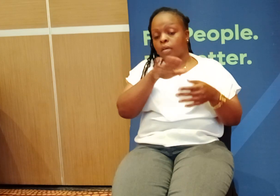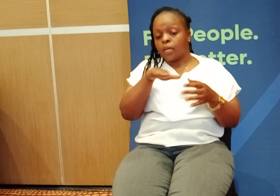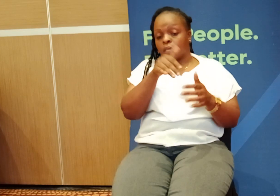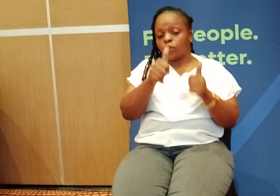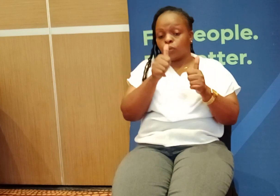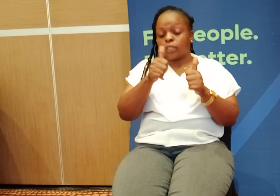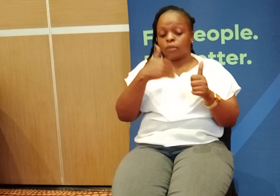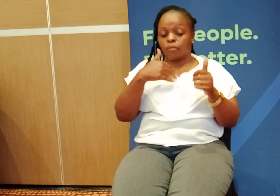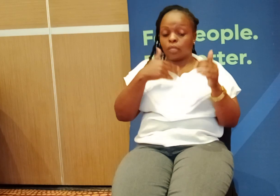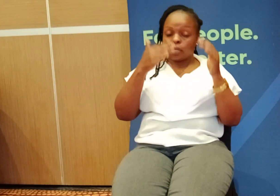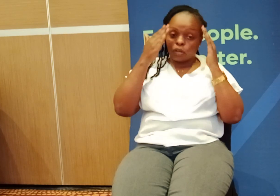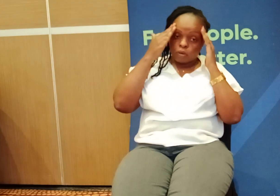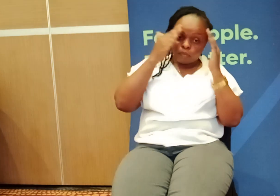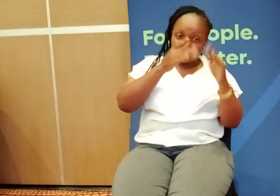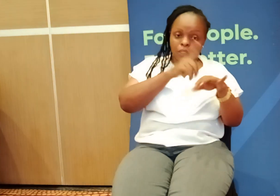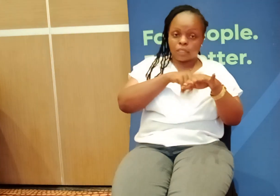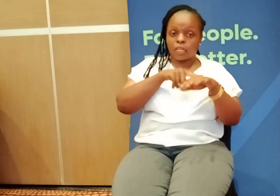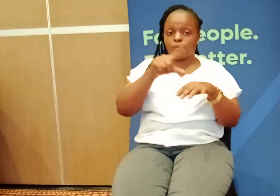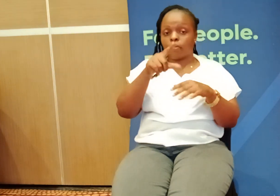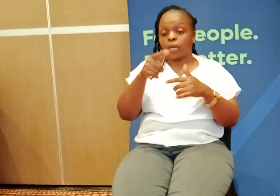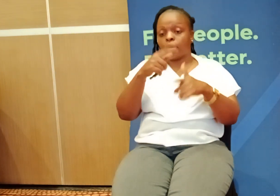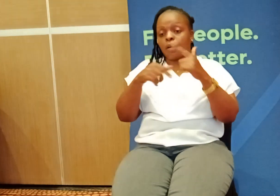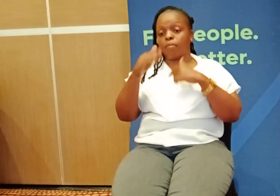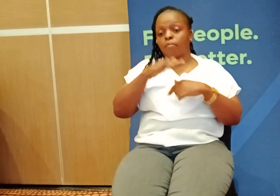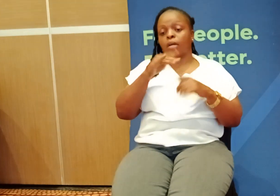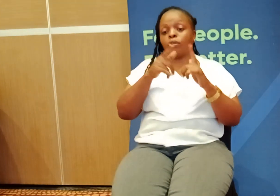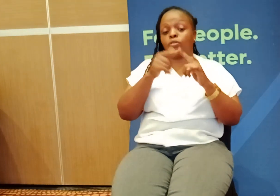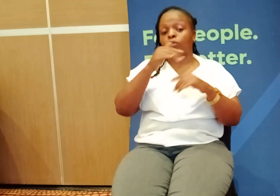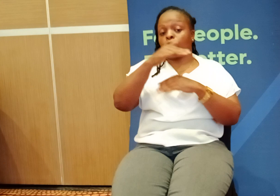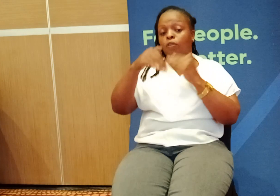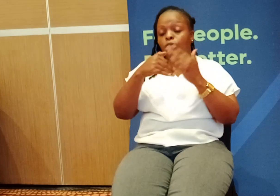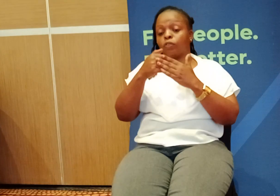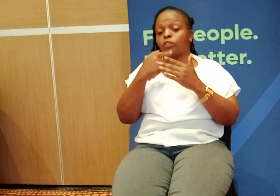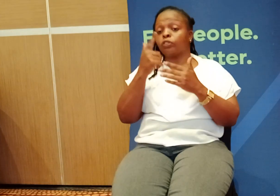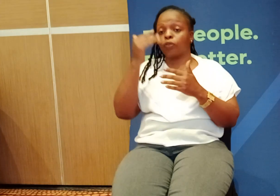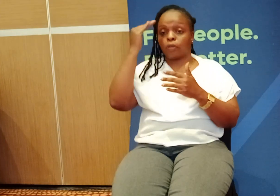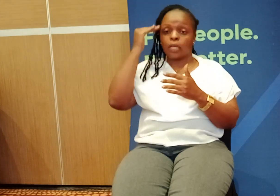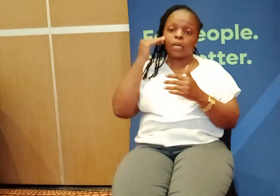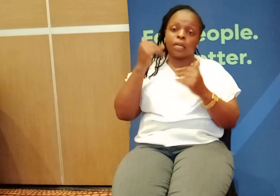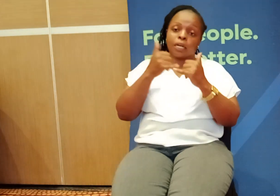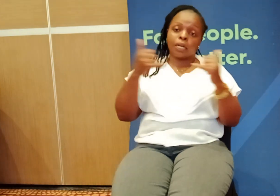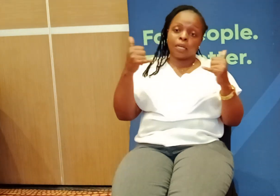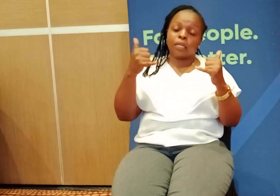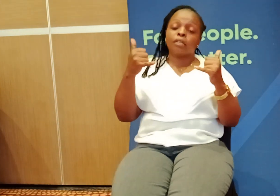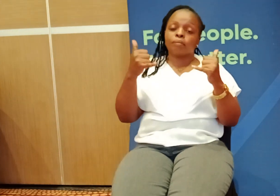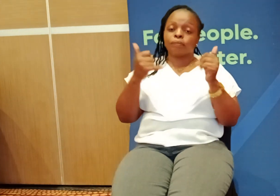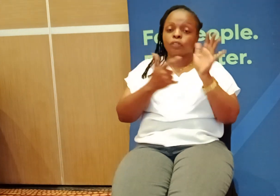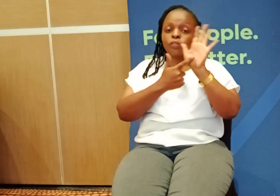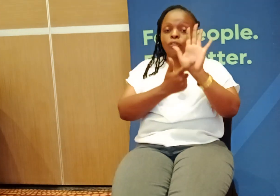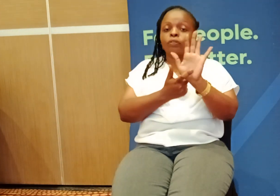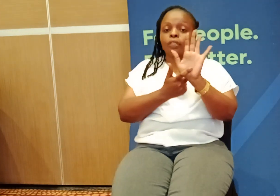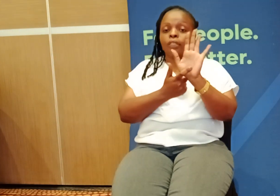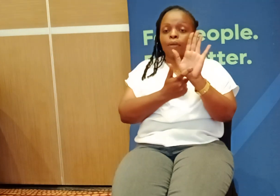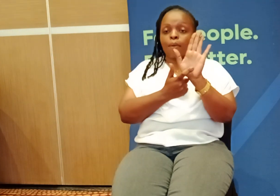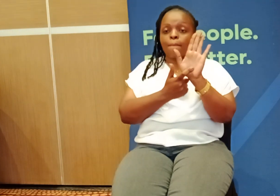back to all of you. So the headline said revealed, now